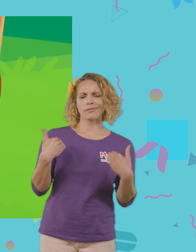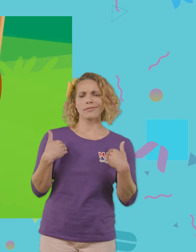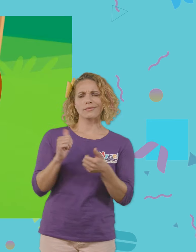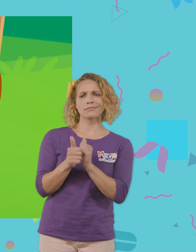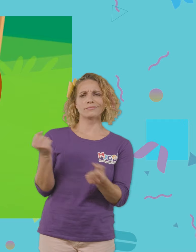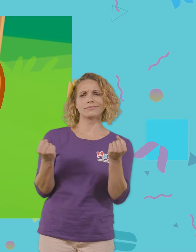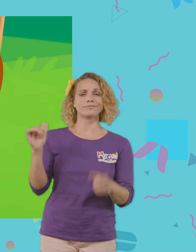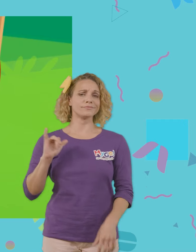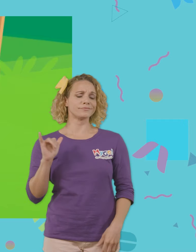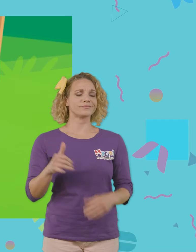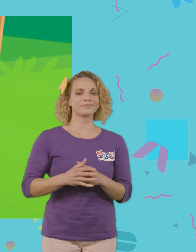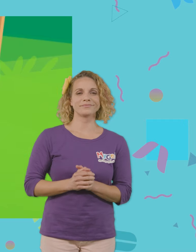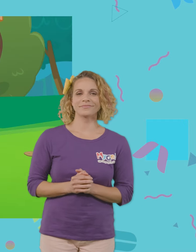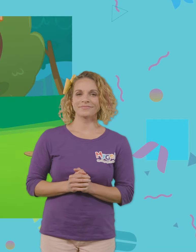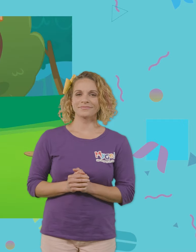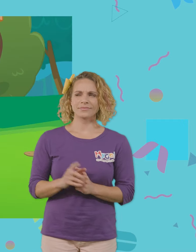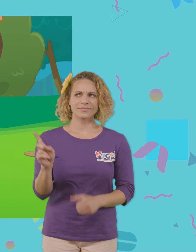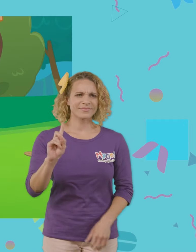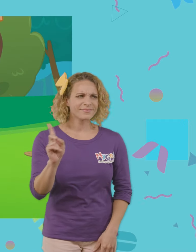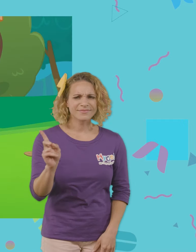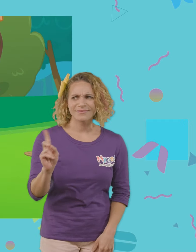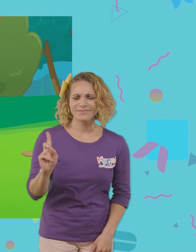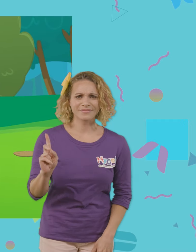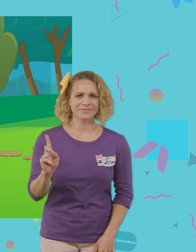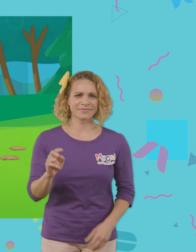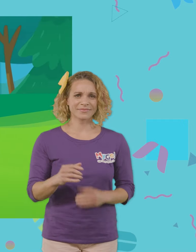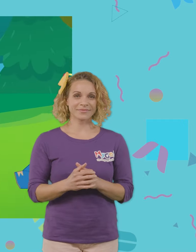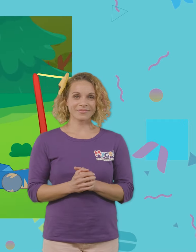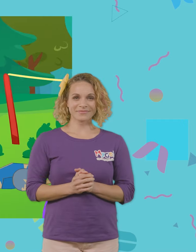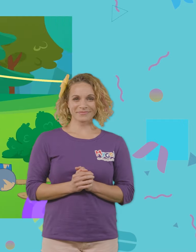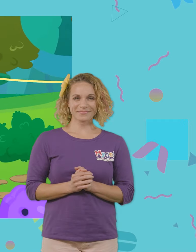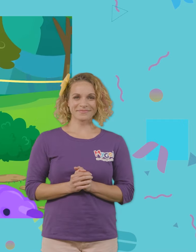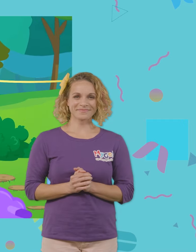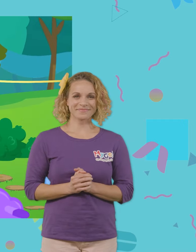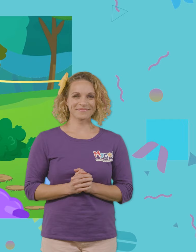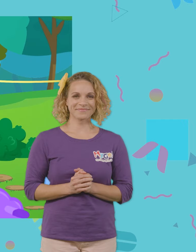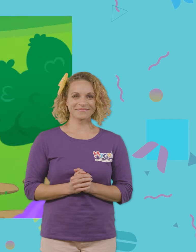I have a race car, too. Where is it?